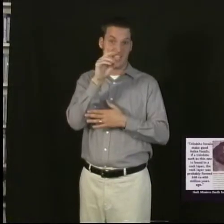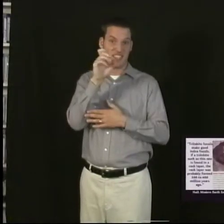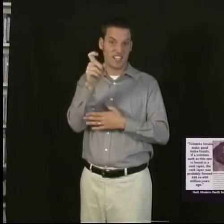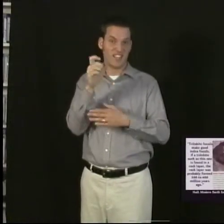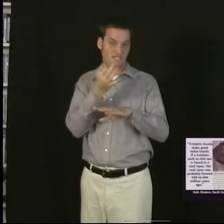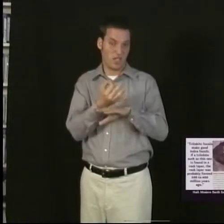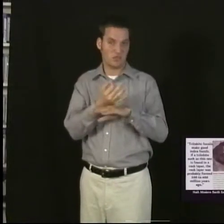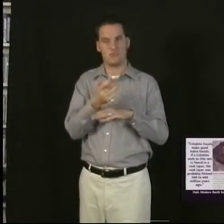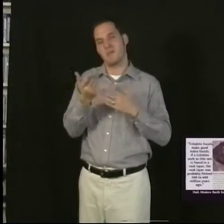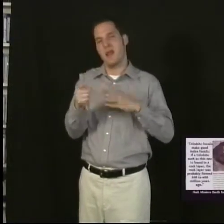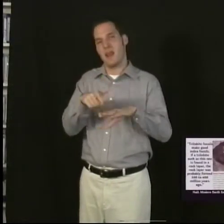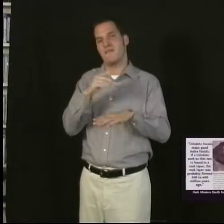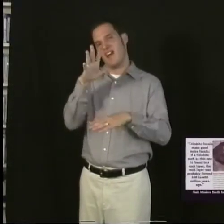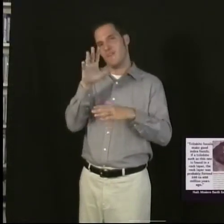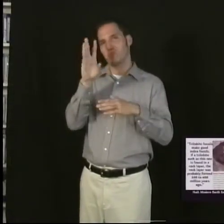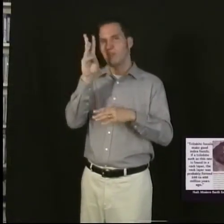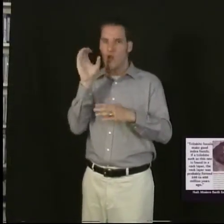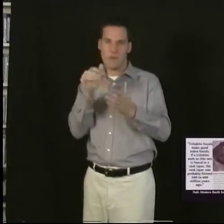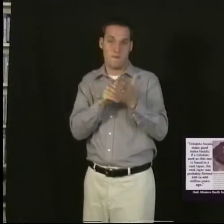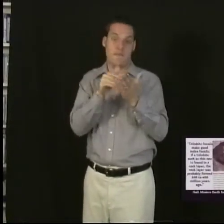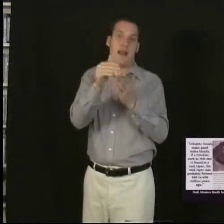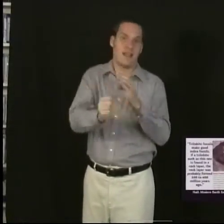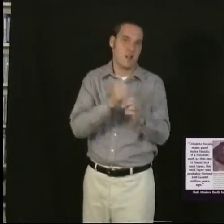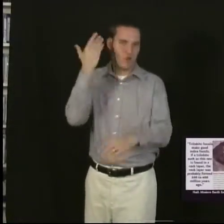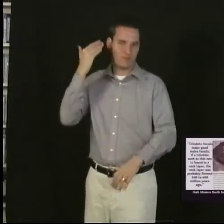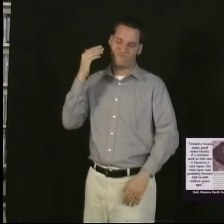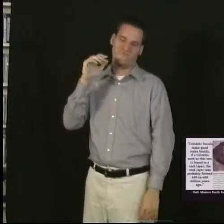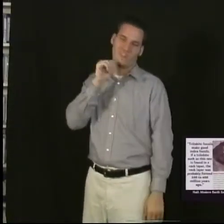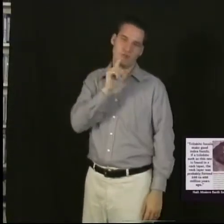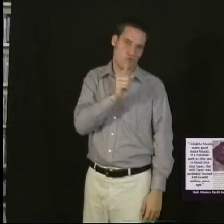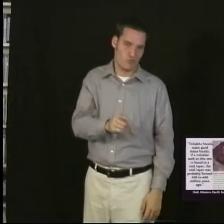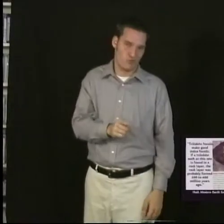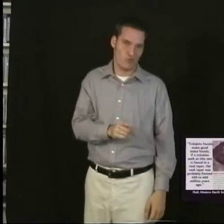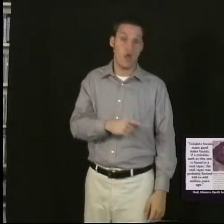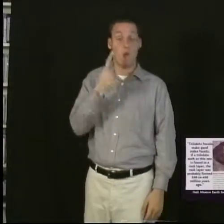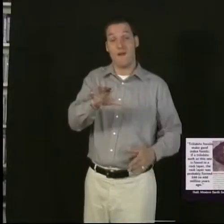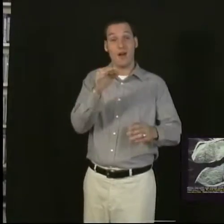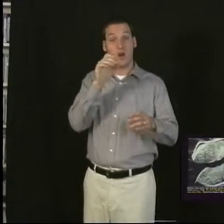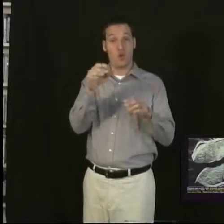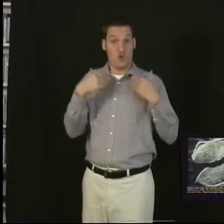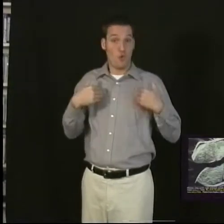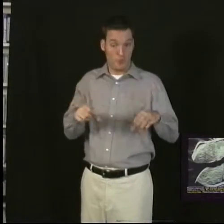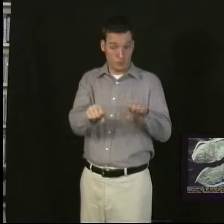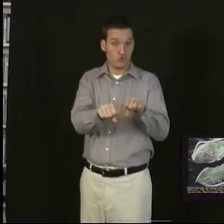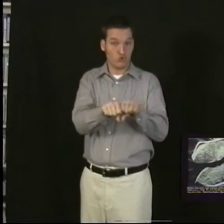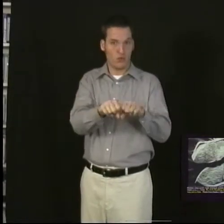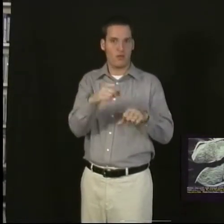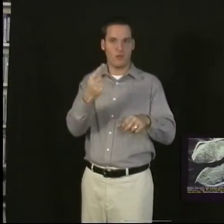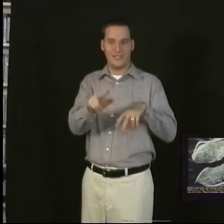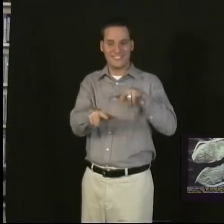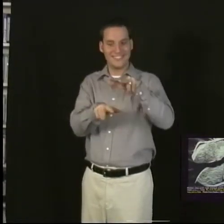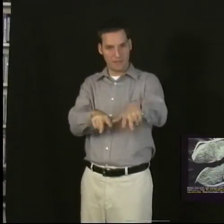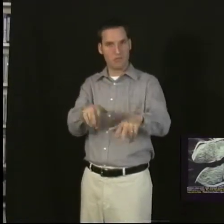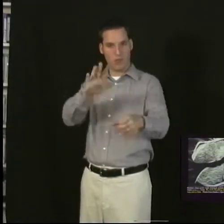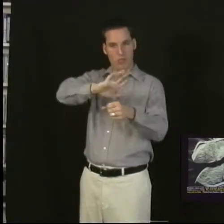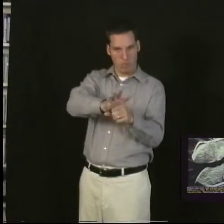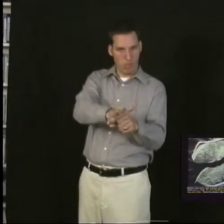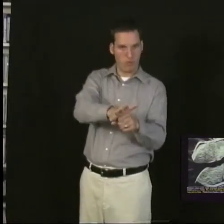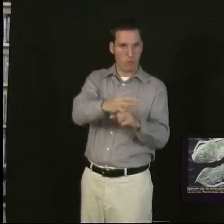500 to 600 million years ago. I don't think so. Somebody found a human shoe print where the guy had stepped on and smashed a trilobite.